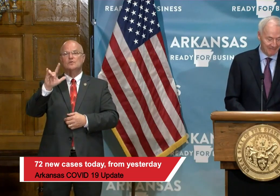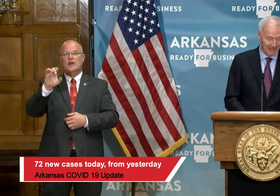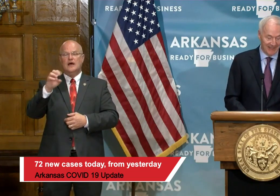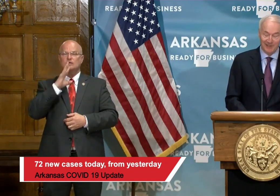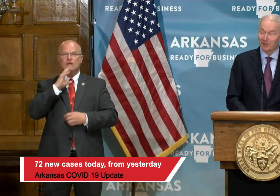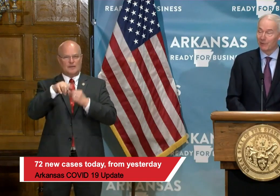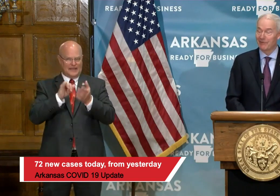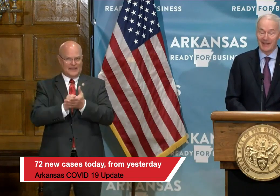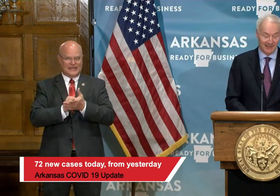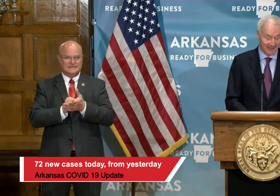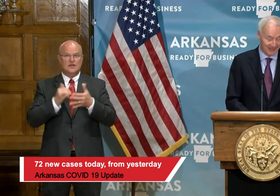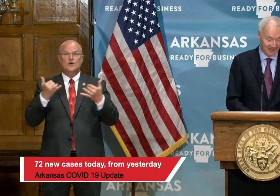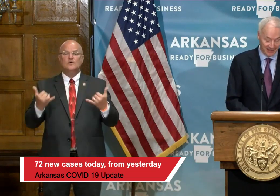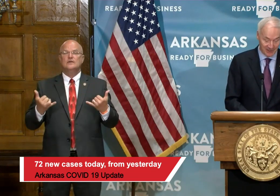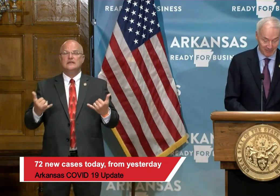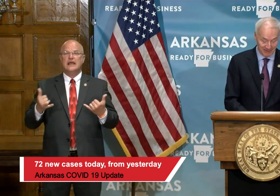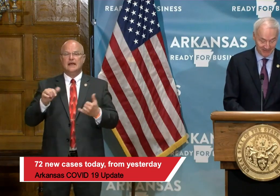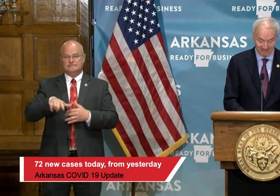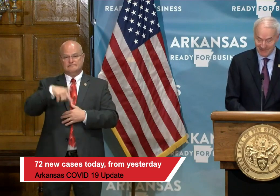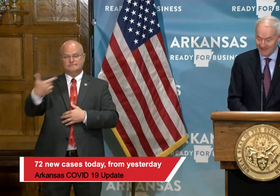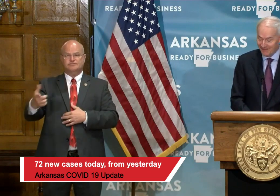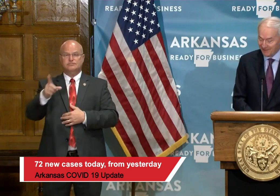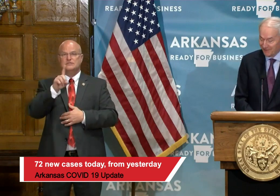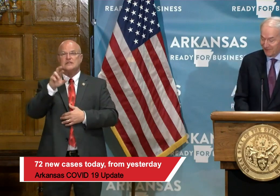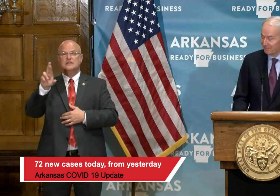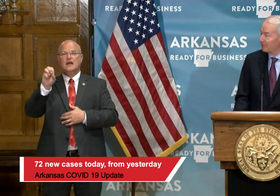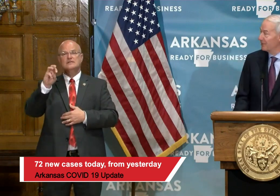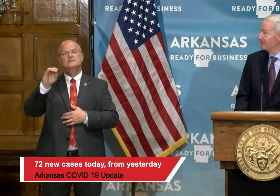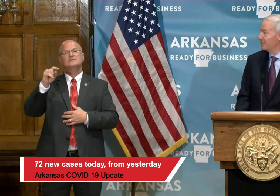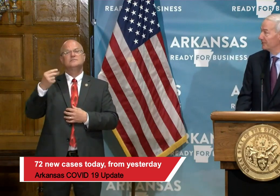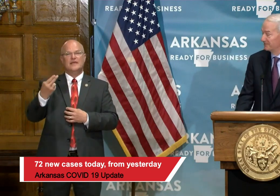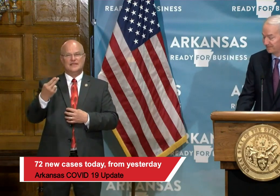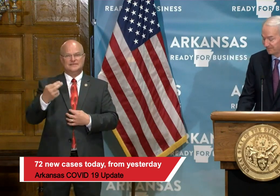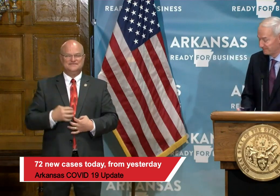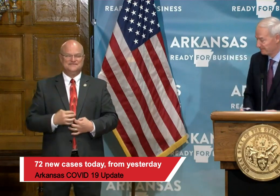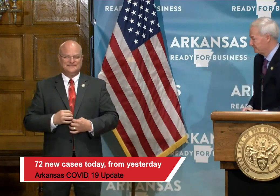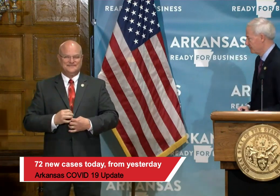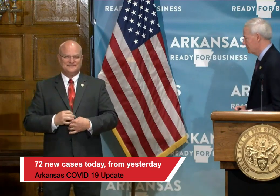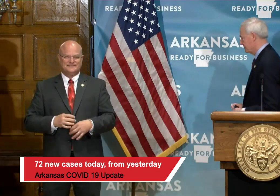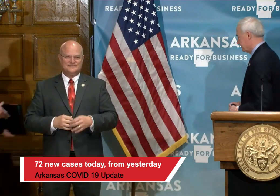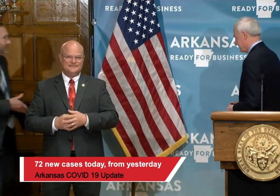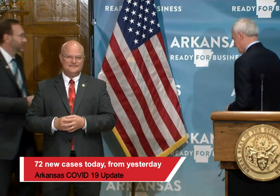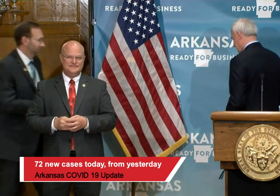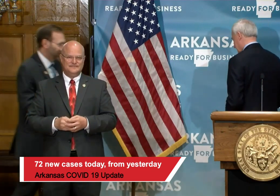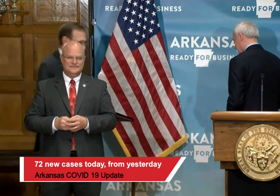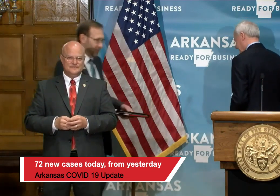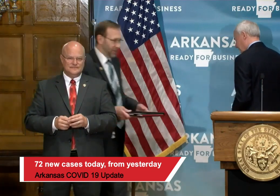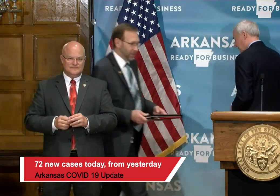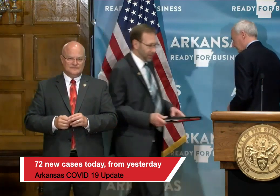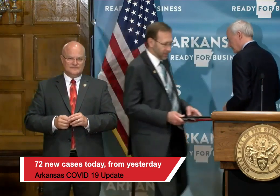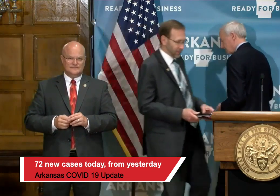to that. And so with that, Dr. Smith, I turn the podium to you.